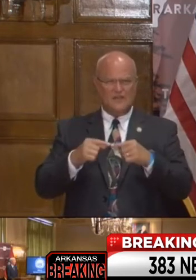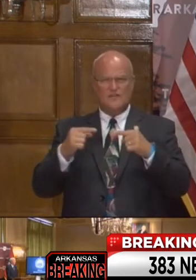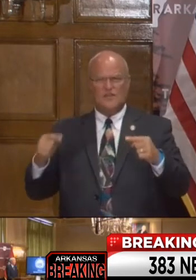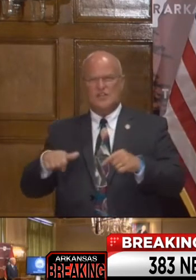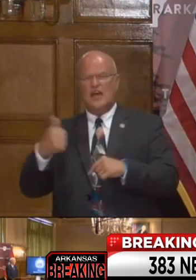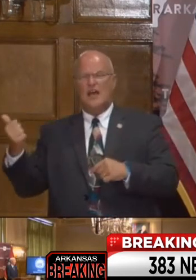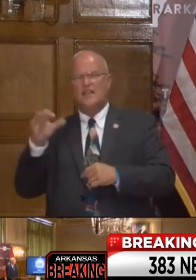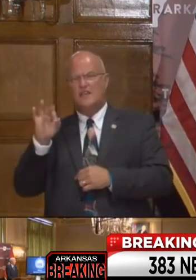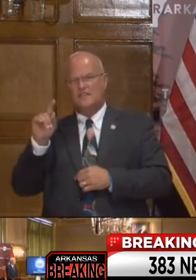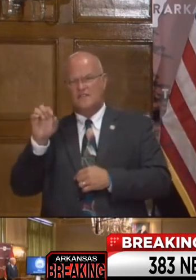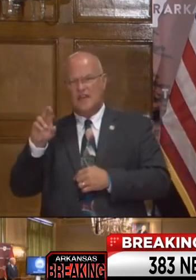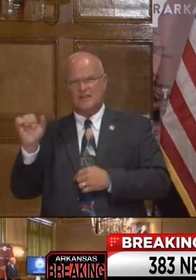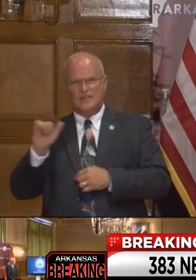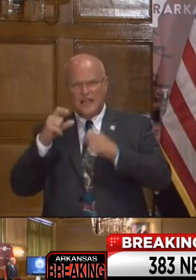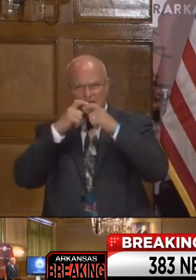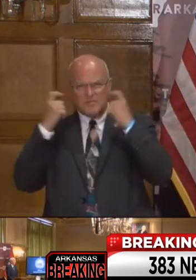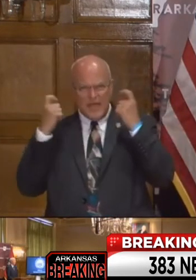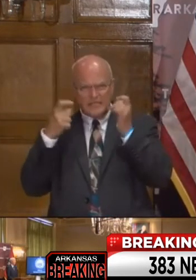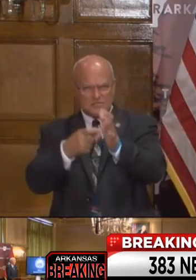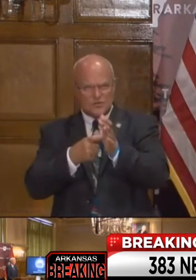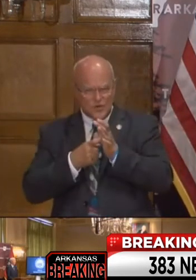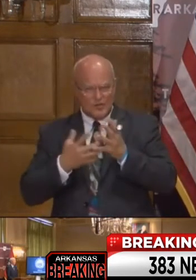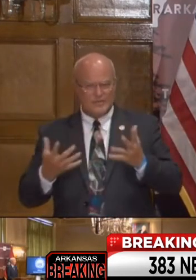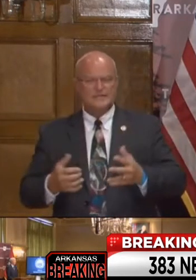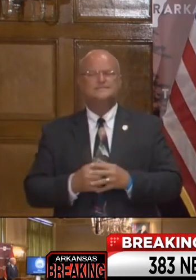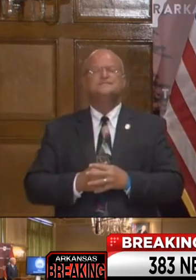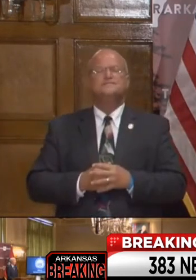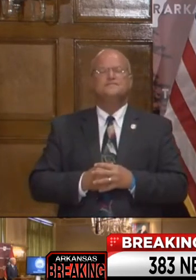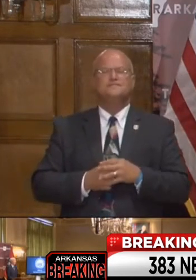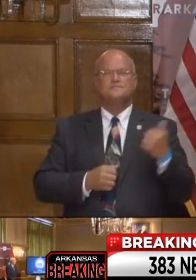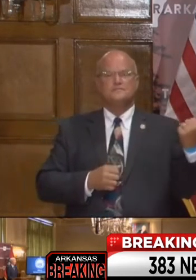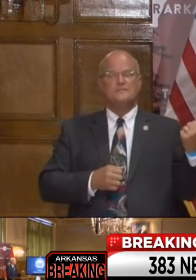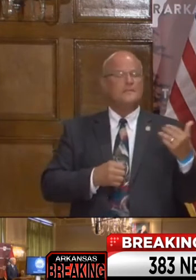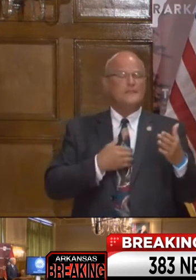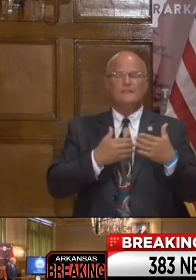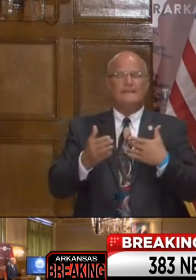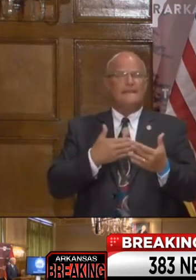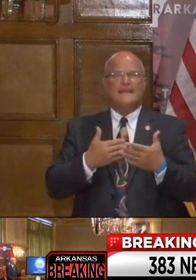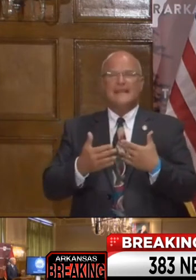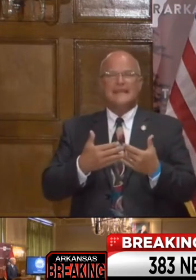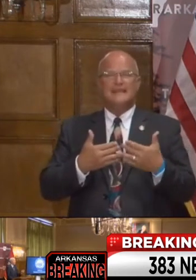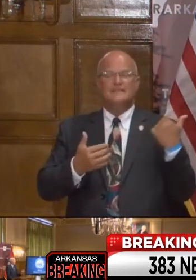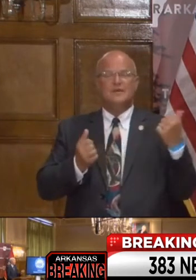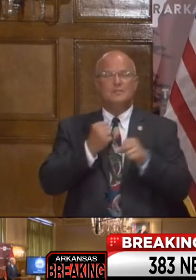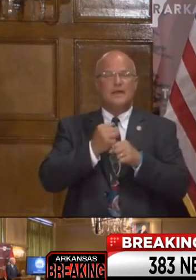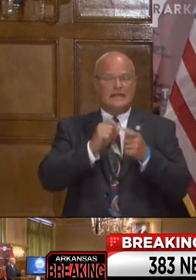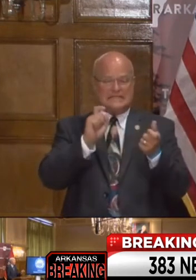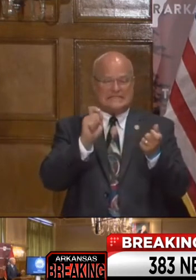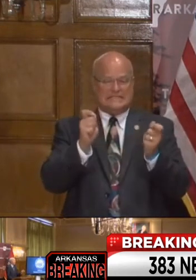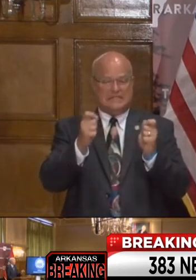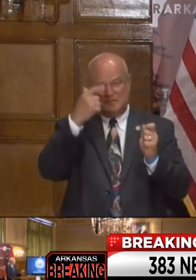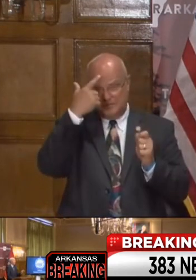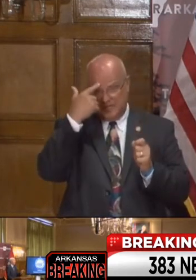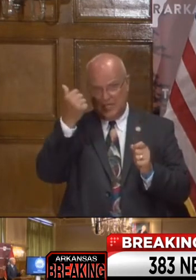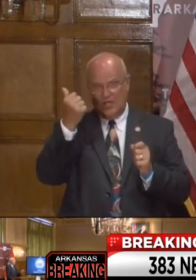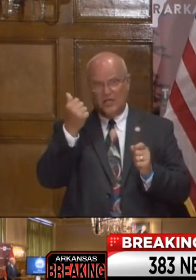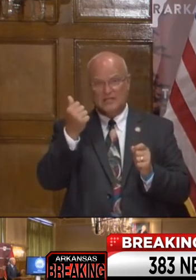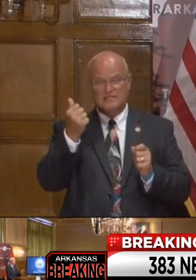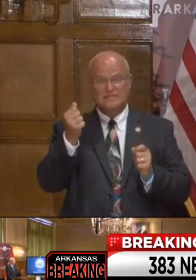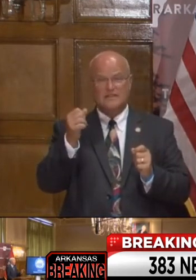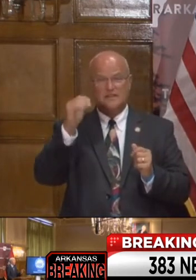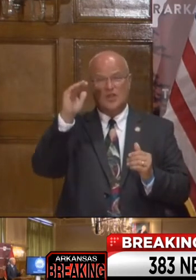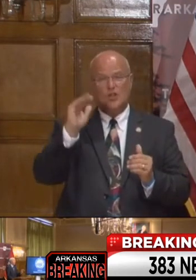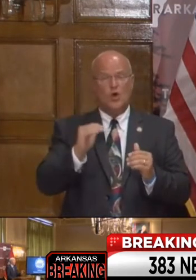versus other factors like the mask mandate? Well, even if you made an adjustment because of